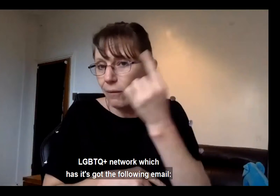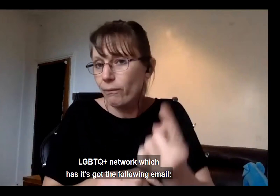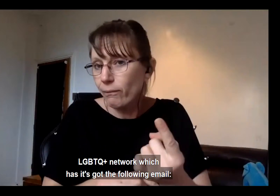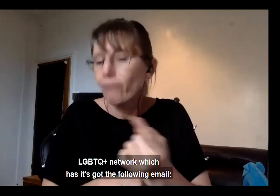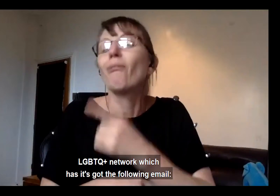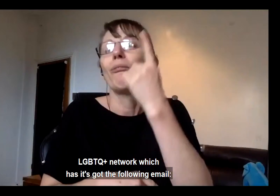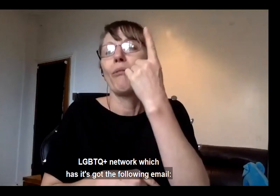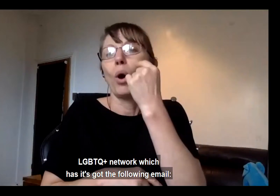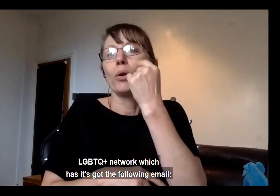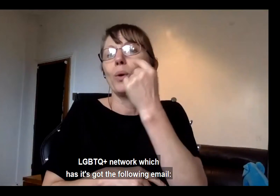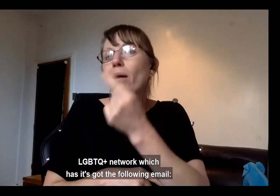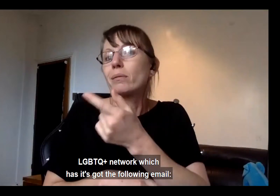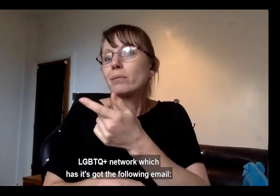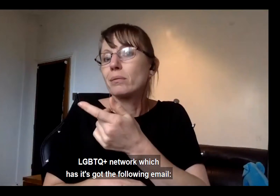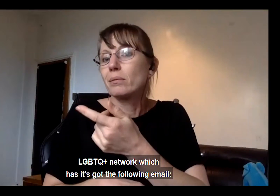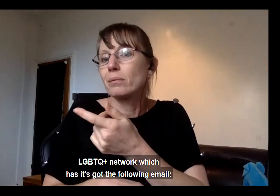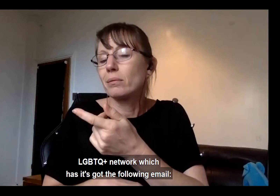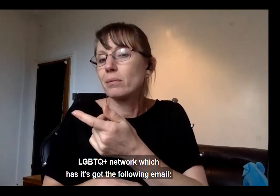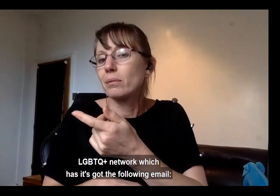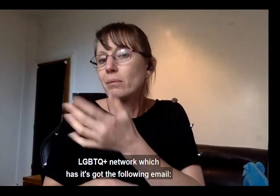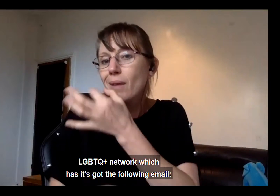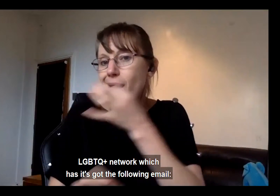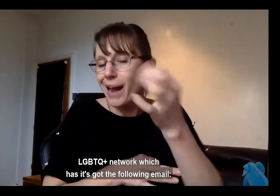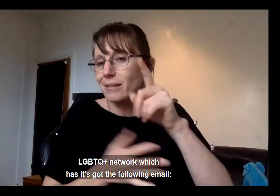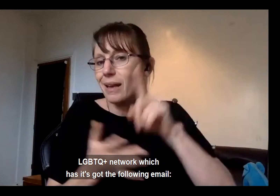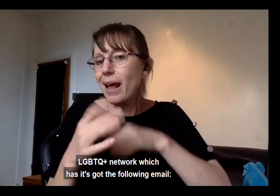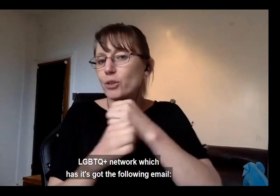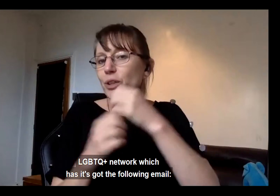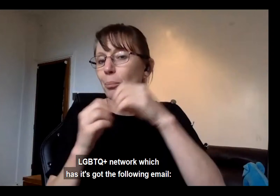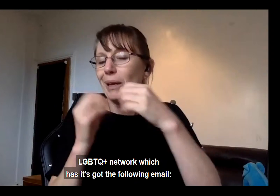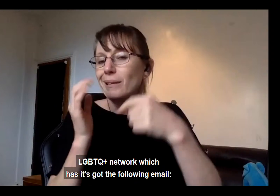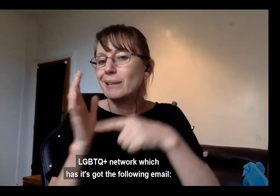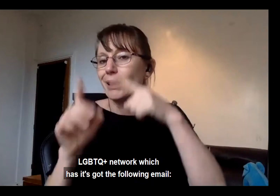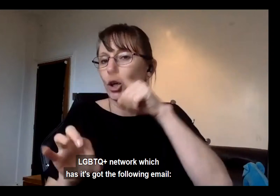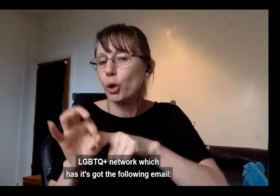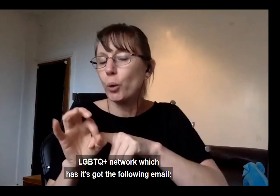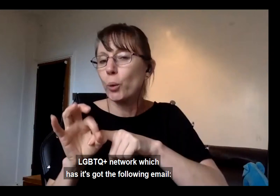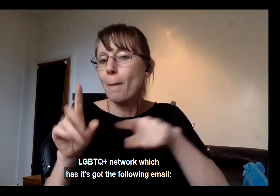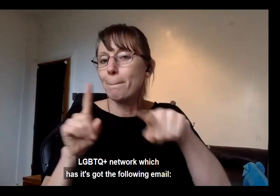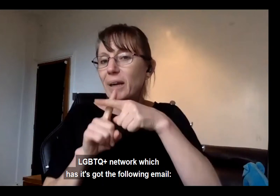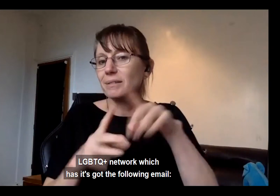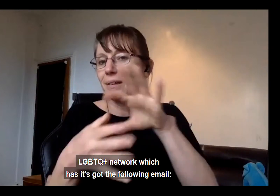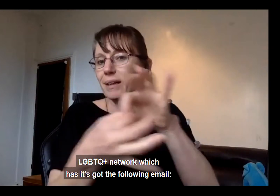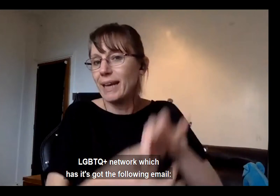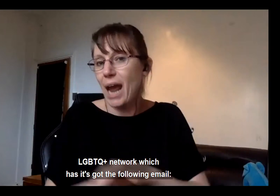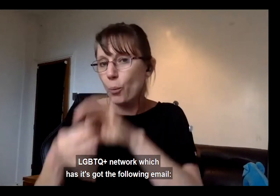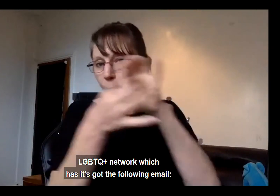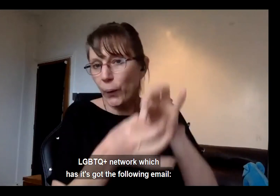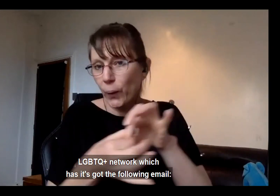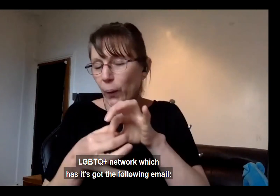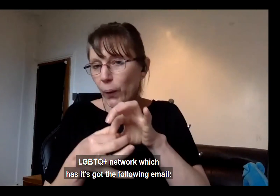can always ask the LGBTQ plus network, which has